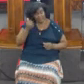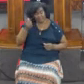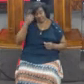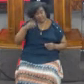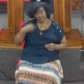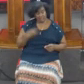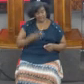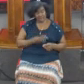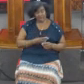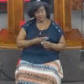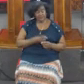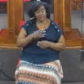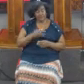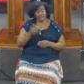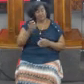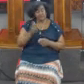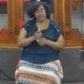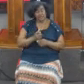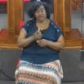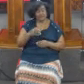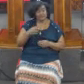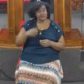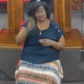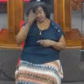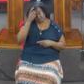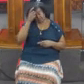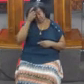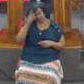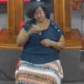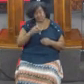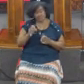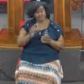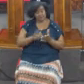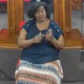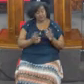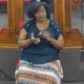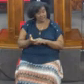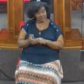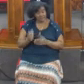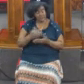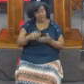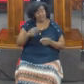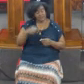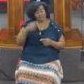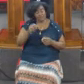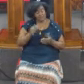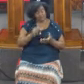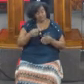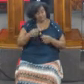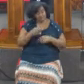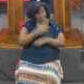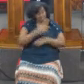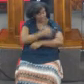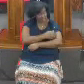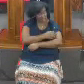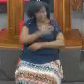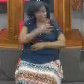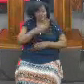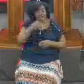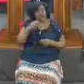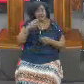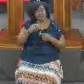is right in order as it relates to this COVID. Now, there's a great debate. There's some people who are saying get vaccinated. There's some people who